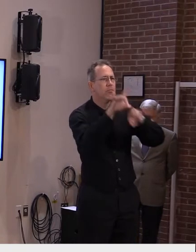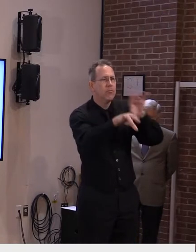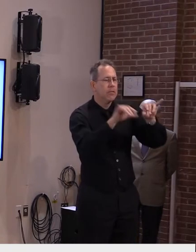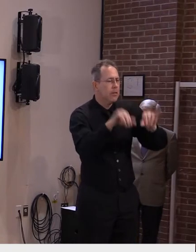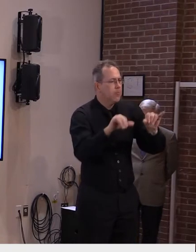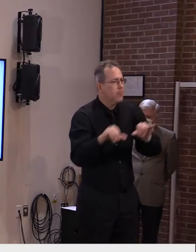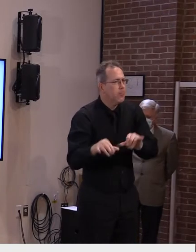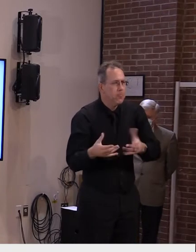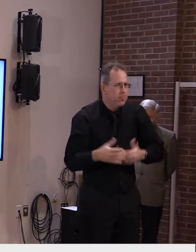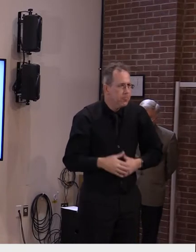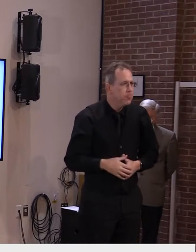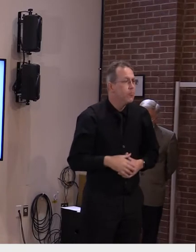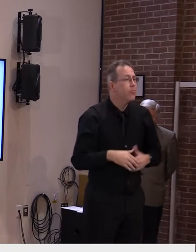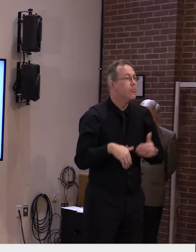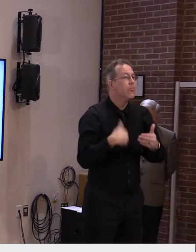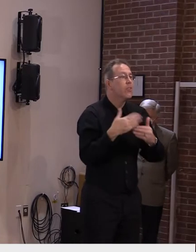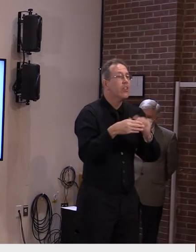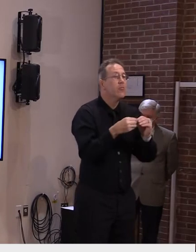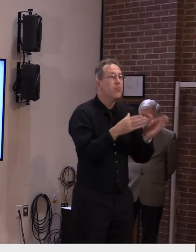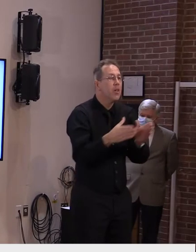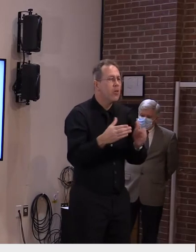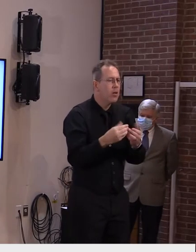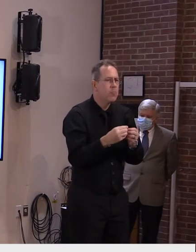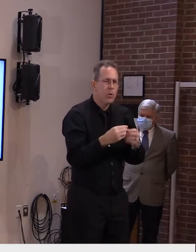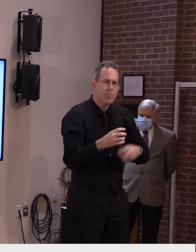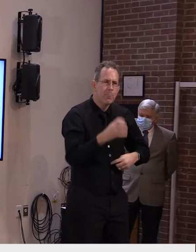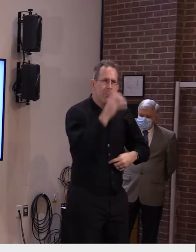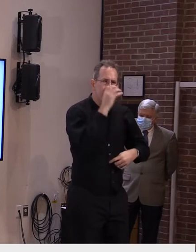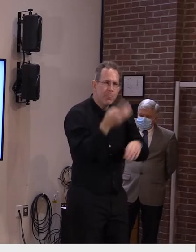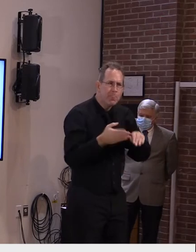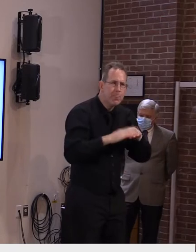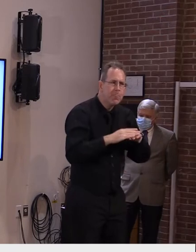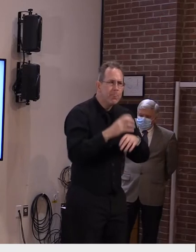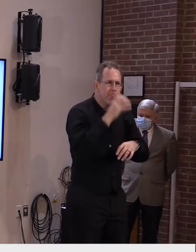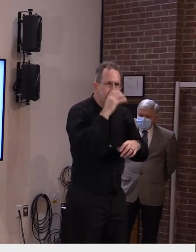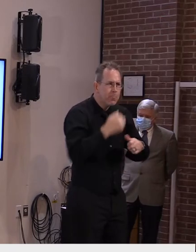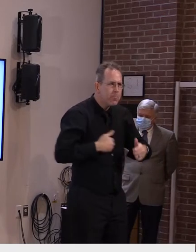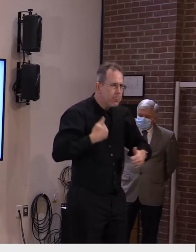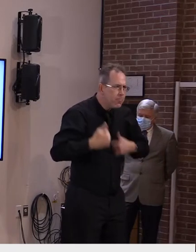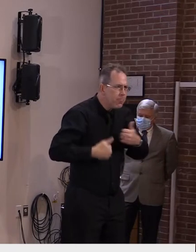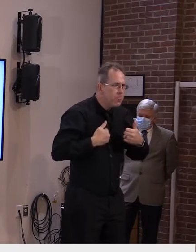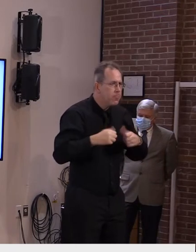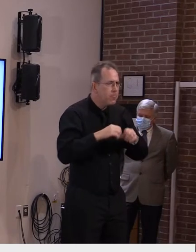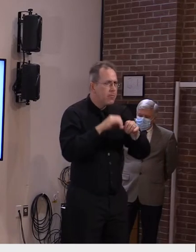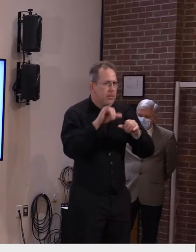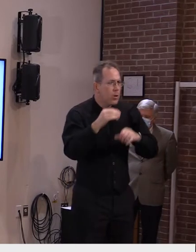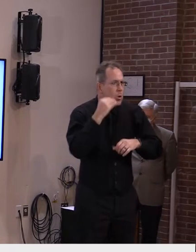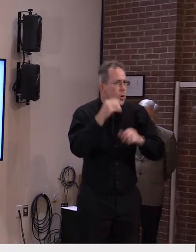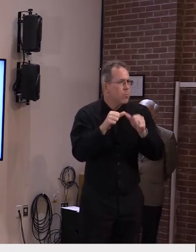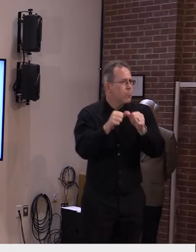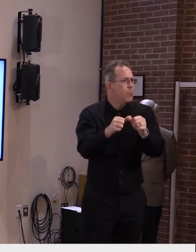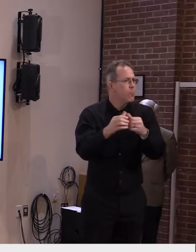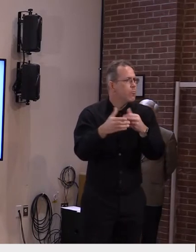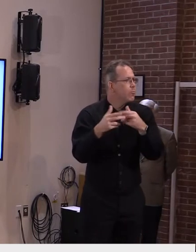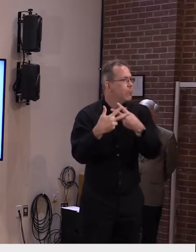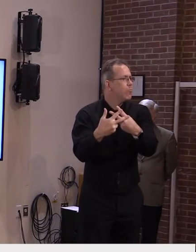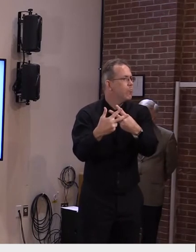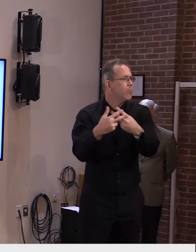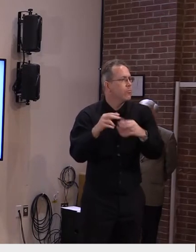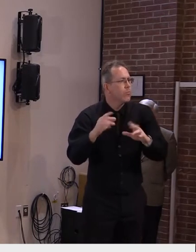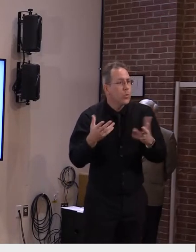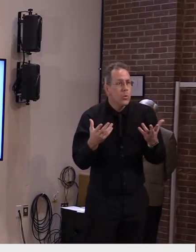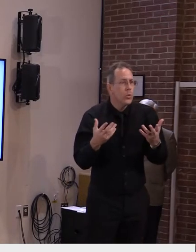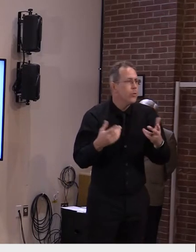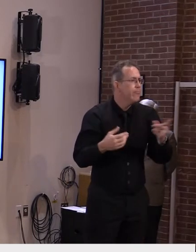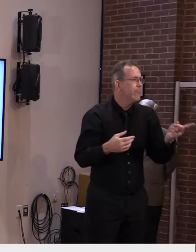very, very stringent kinds of restrictions on people's lives, which a 5% positivity rate would not be